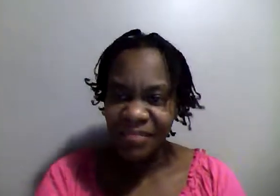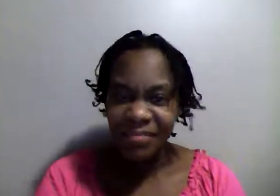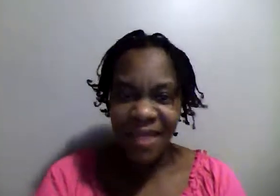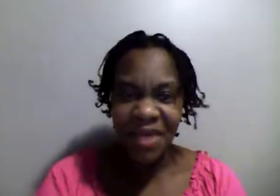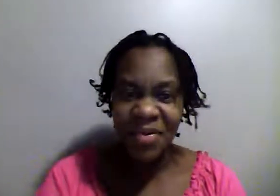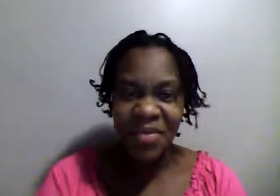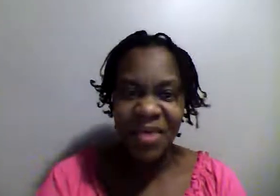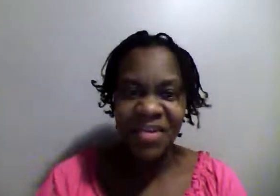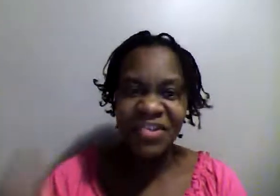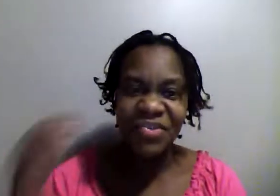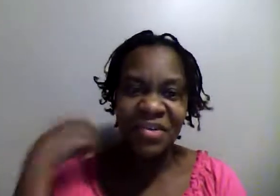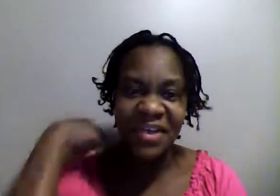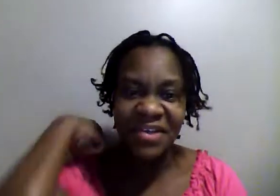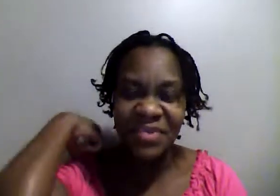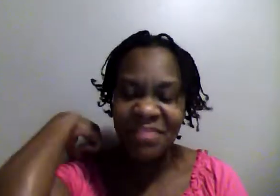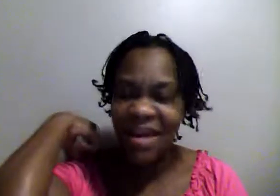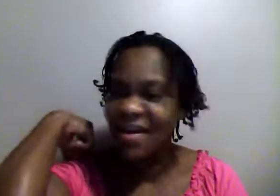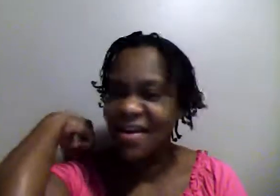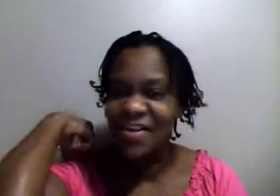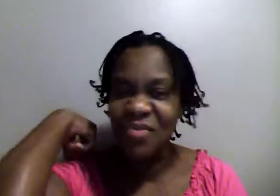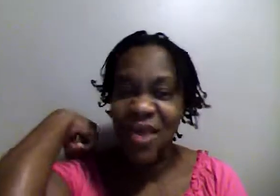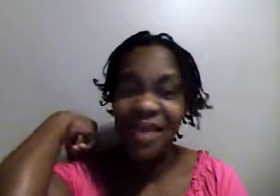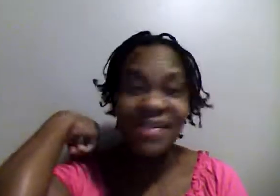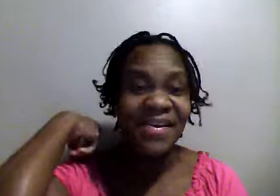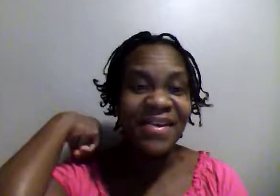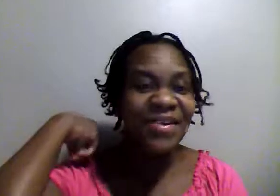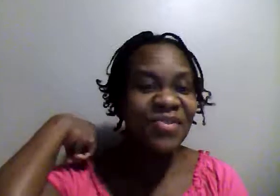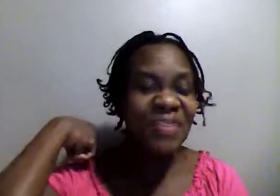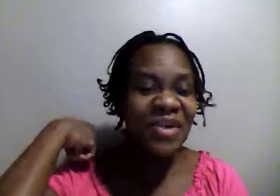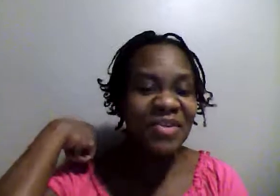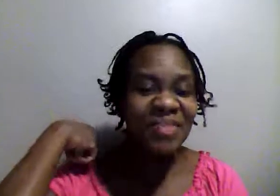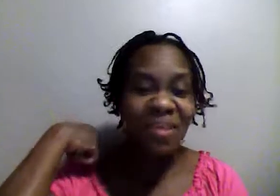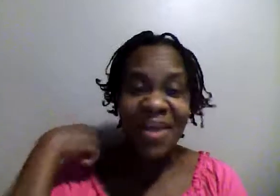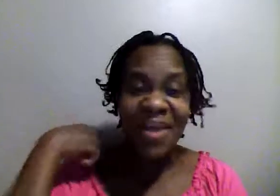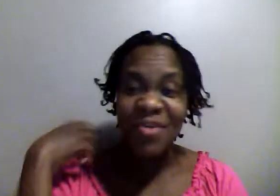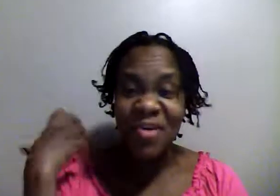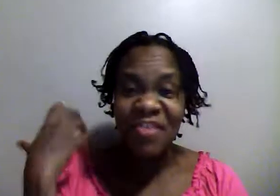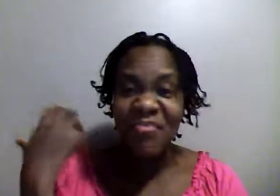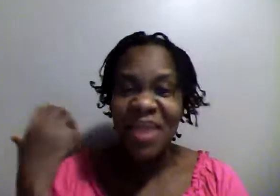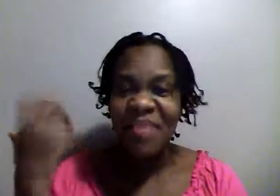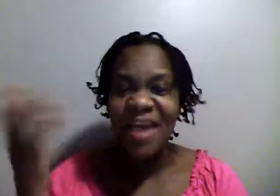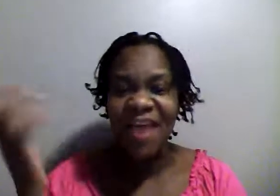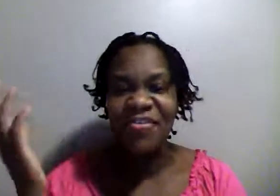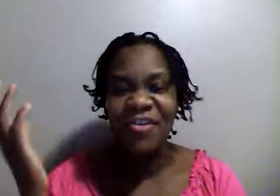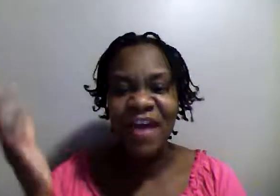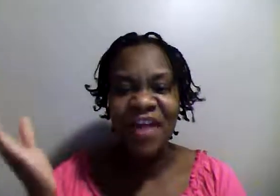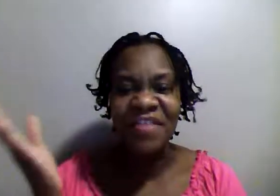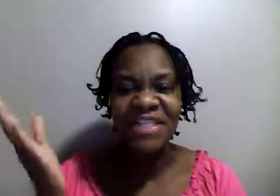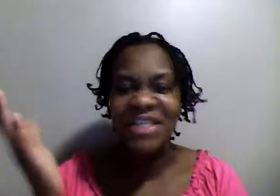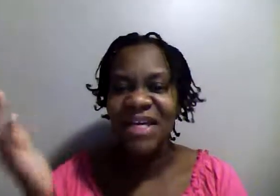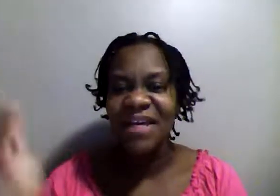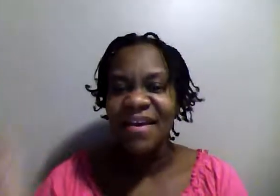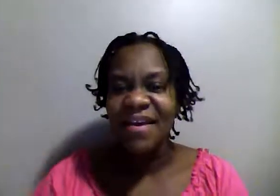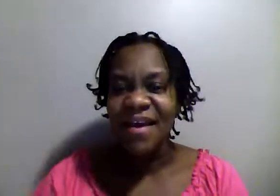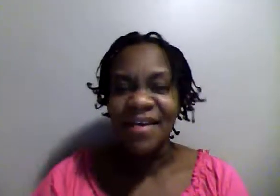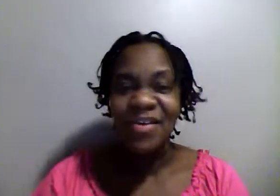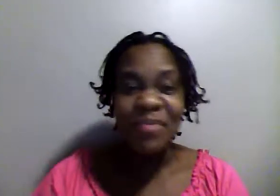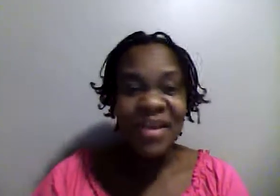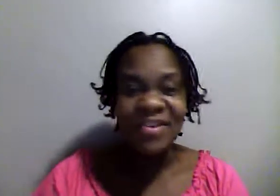I don't know what the story is with my garden, why tomatoes pop up. I don't know if maybe after harvesting and the tomatoes that